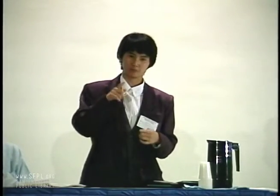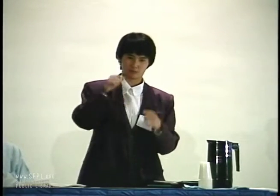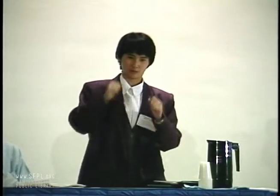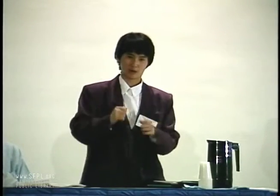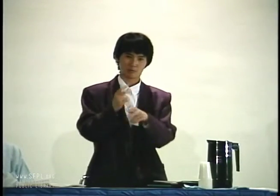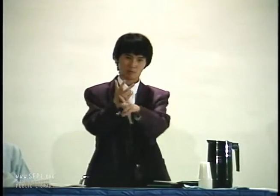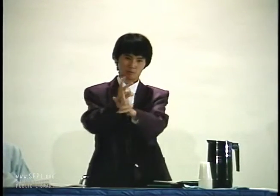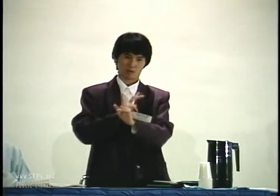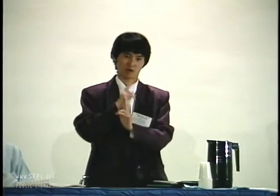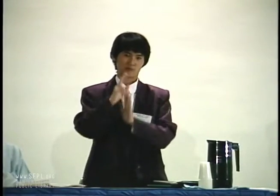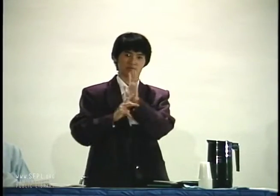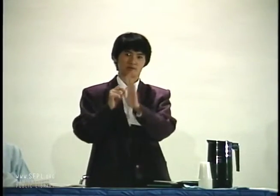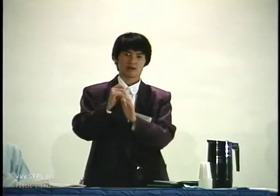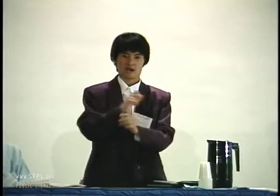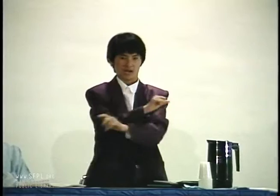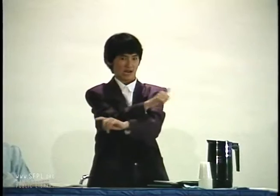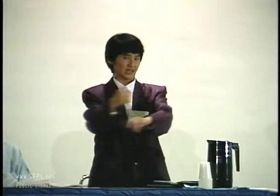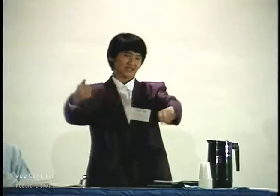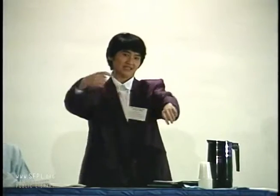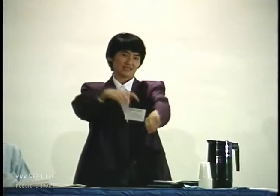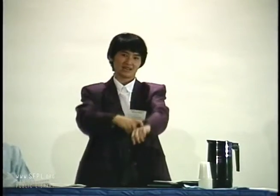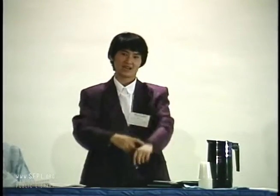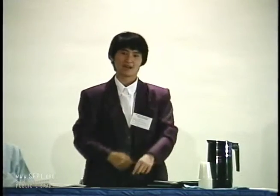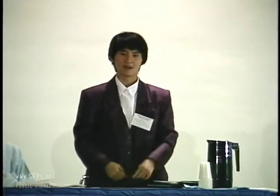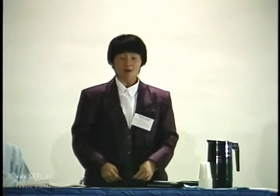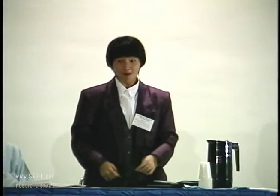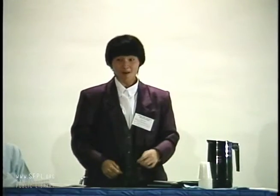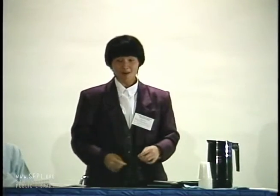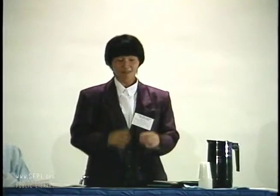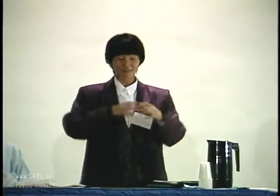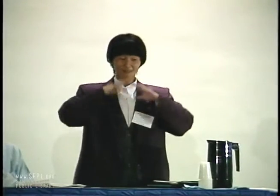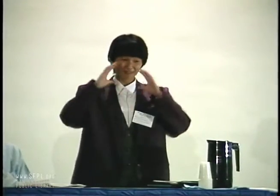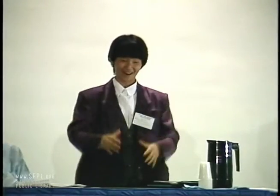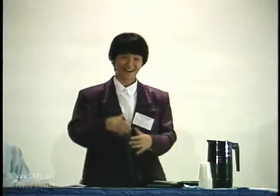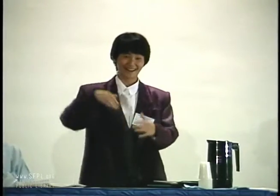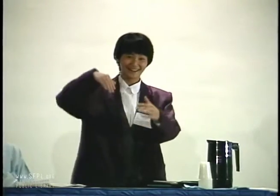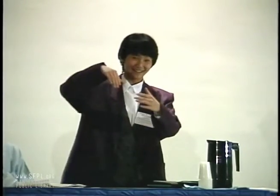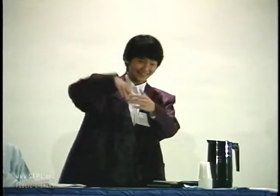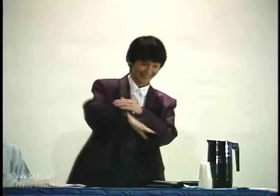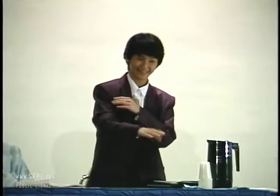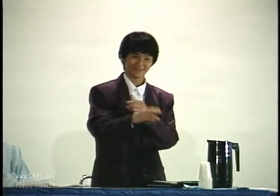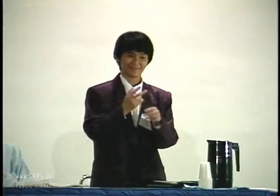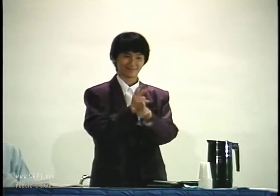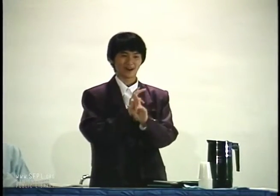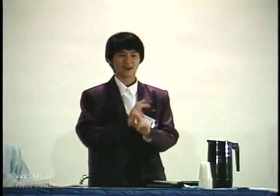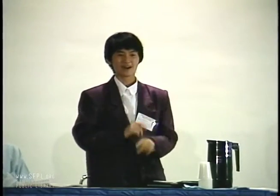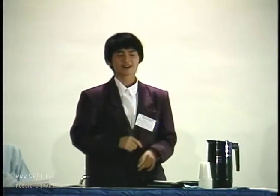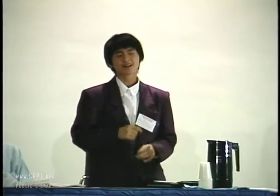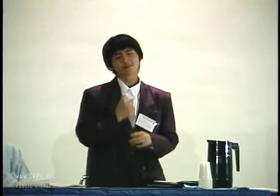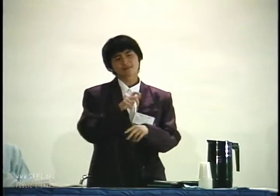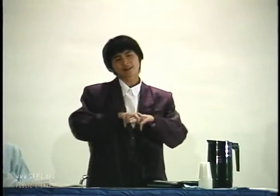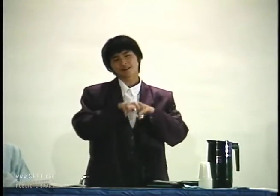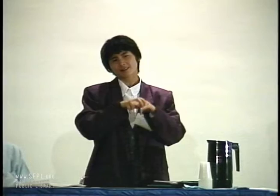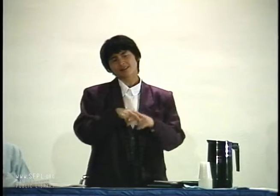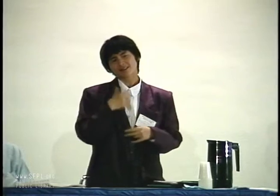person said, "Welcome to the library. You can borrow videotapes anytime you want." So that was great. That was just fine with